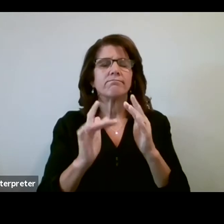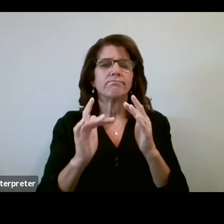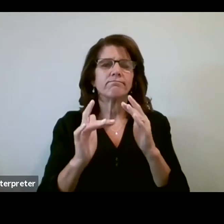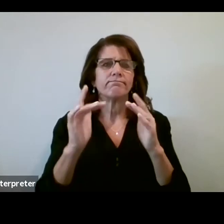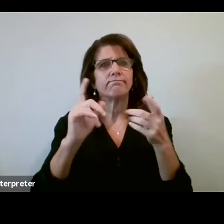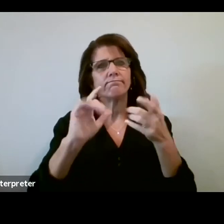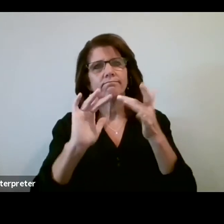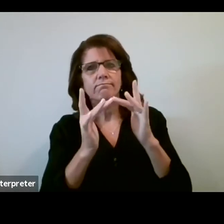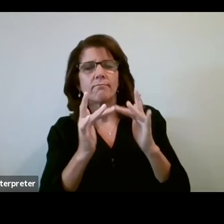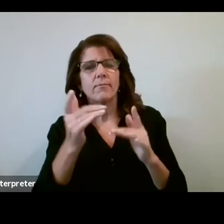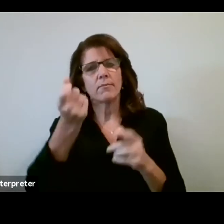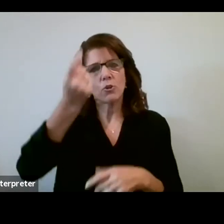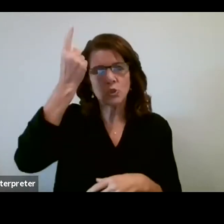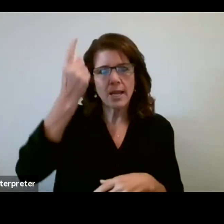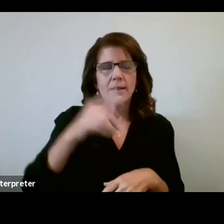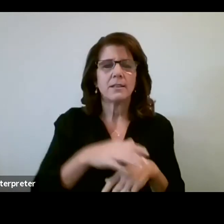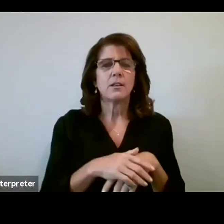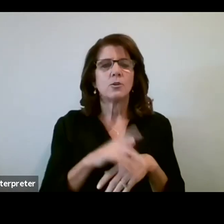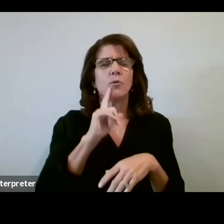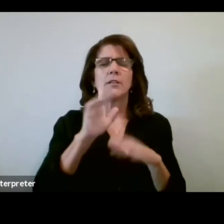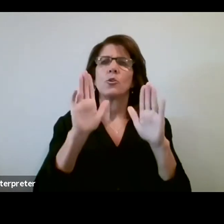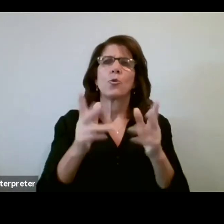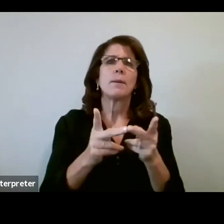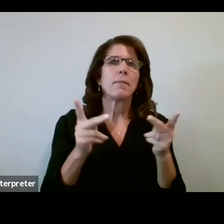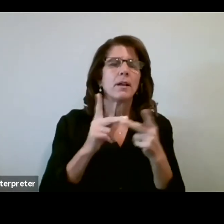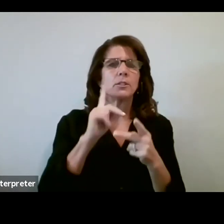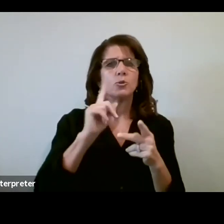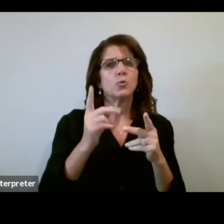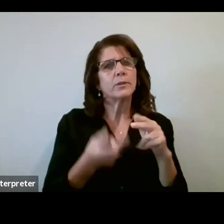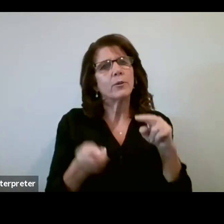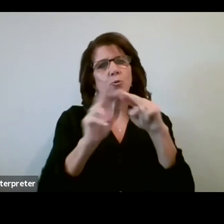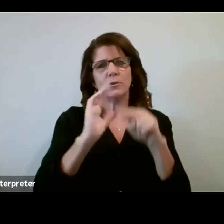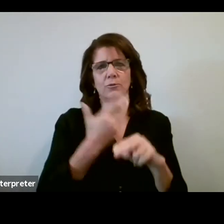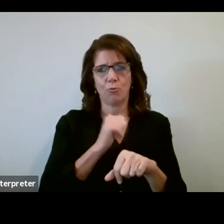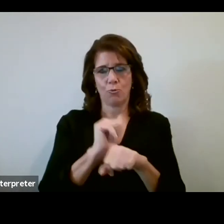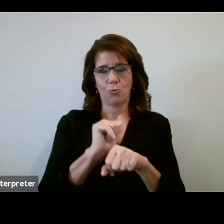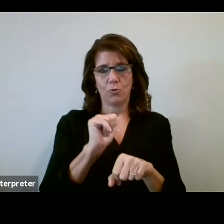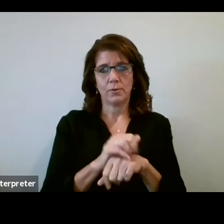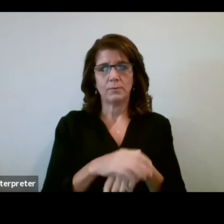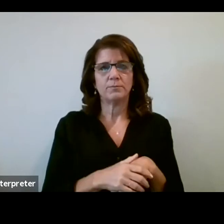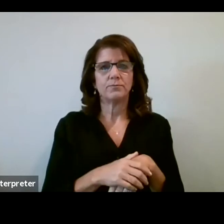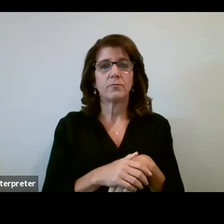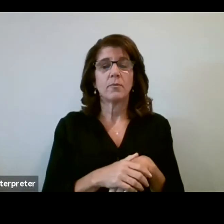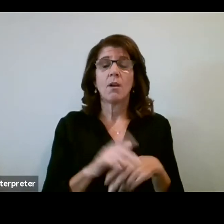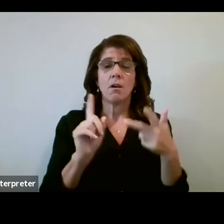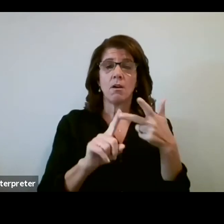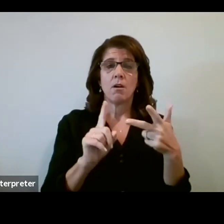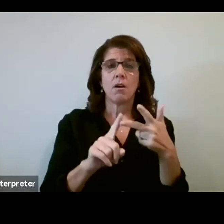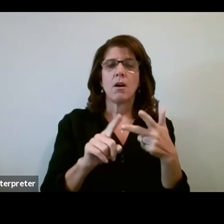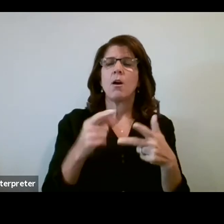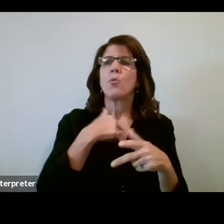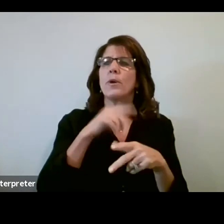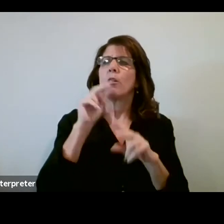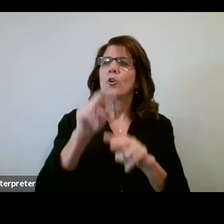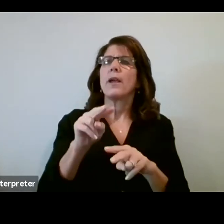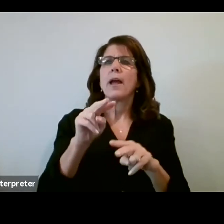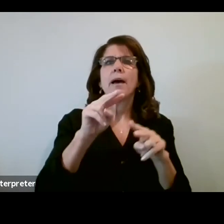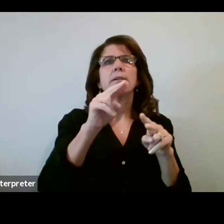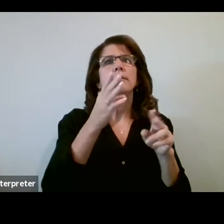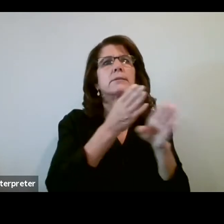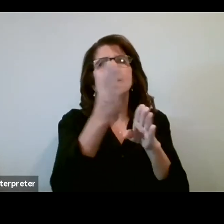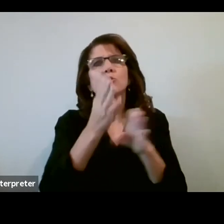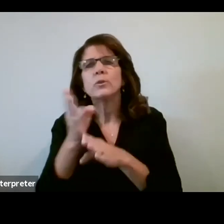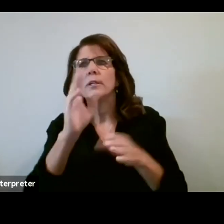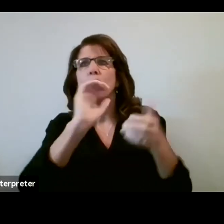a great space for us to really amplify our work. And then finally, we also look at industry partnerships and thought